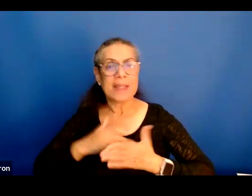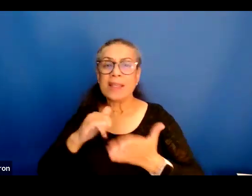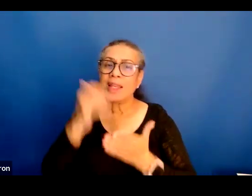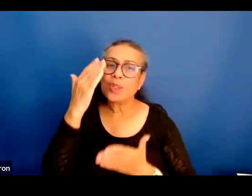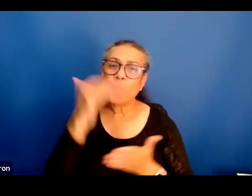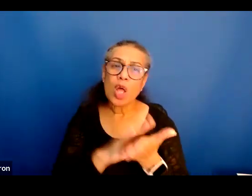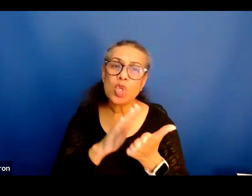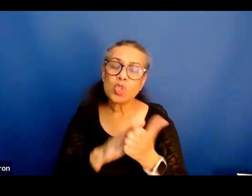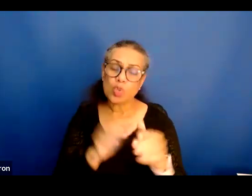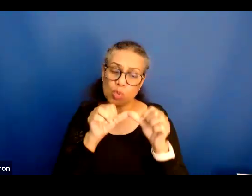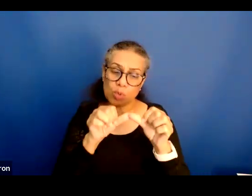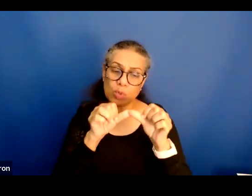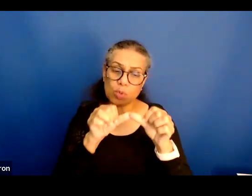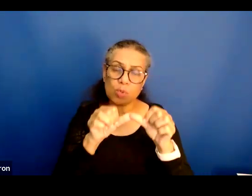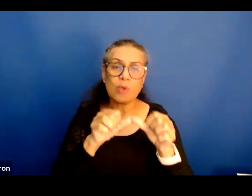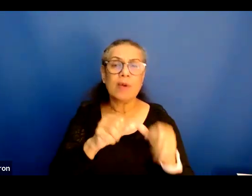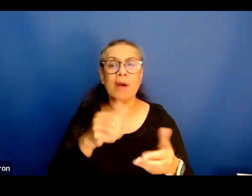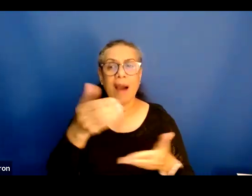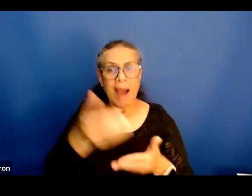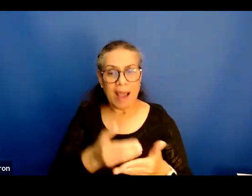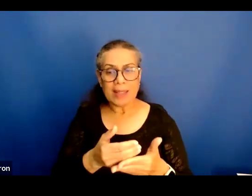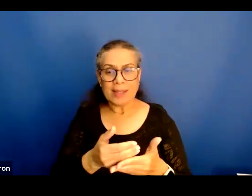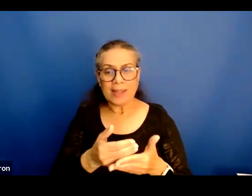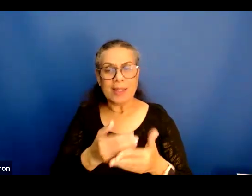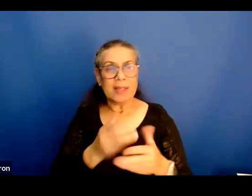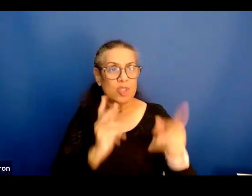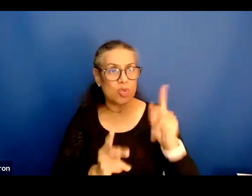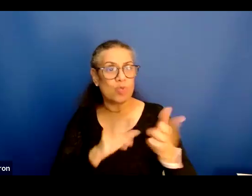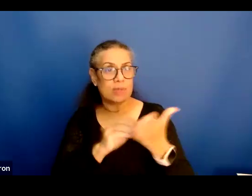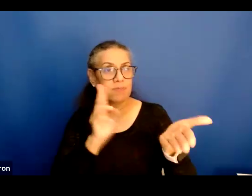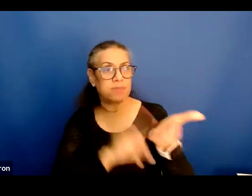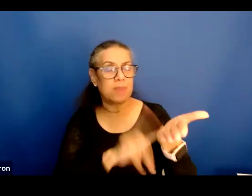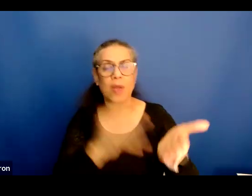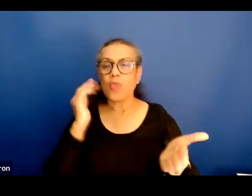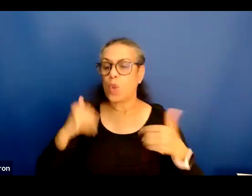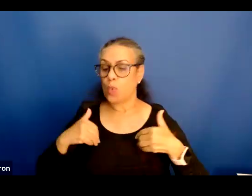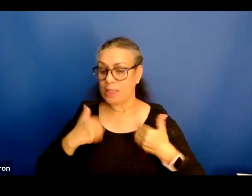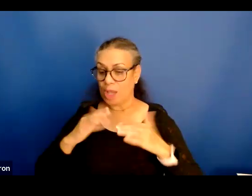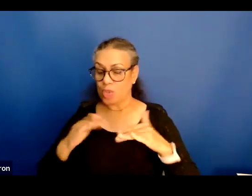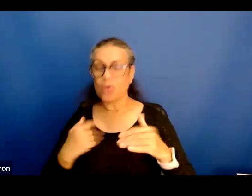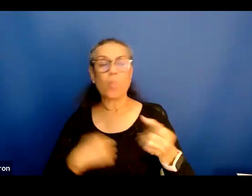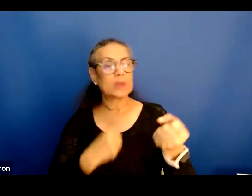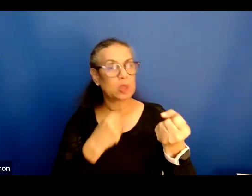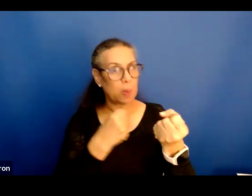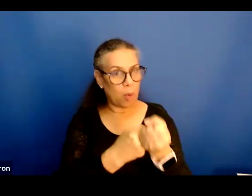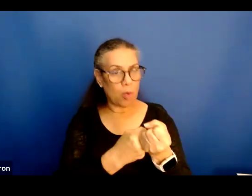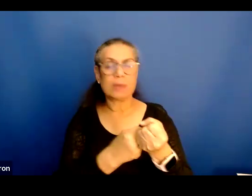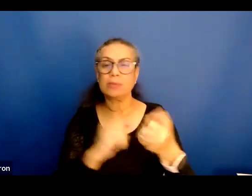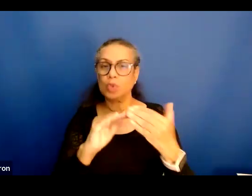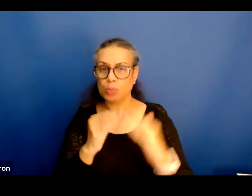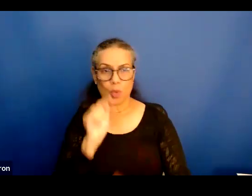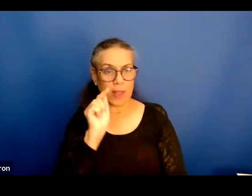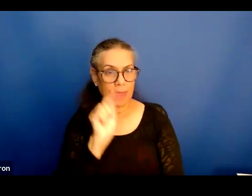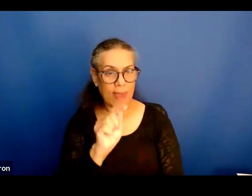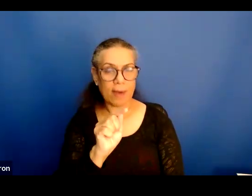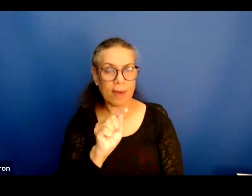school has consistently high enrollment. Parents know that their youngest children will be supported by a safe and caring community.